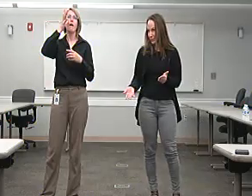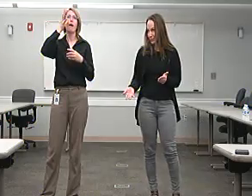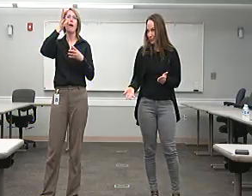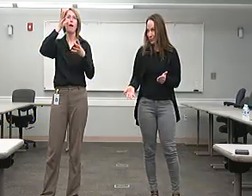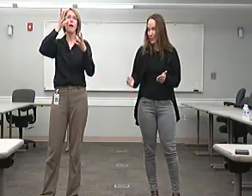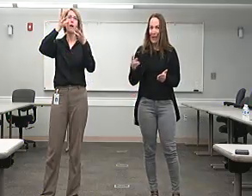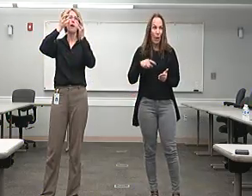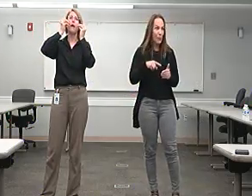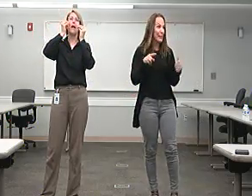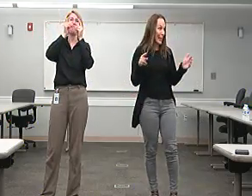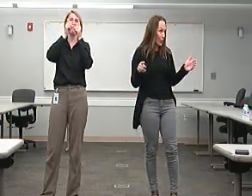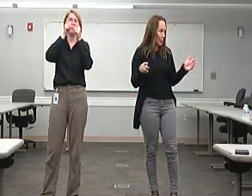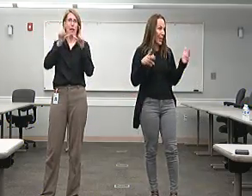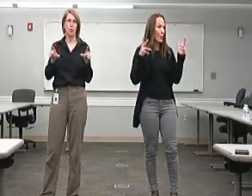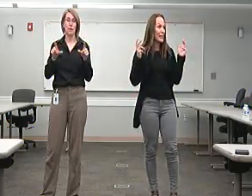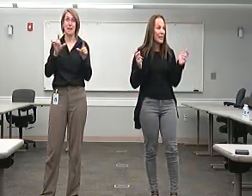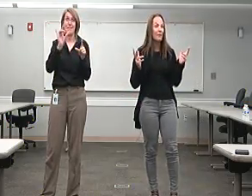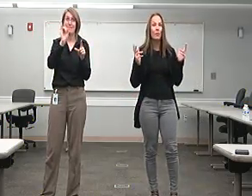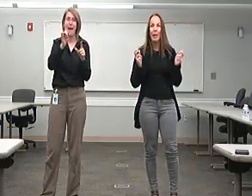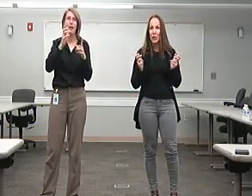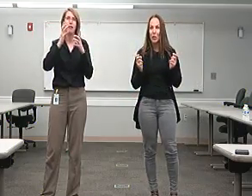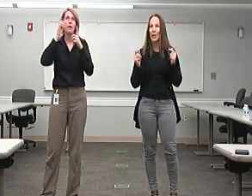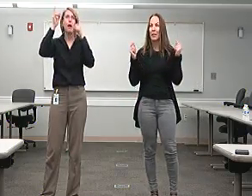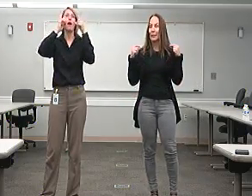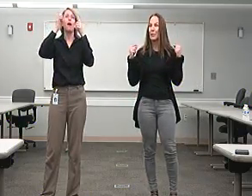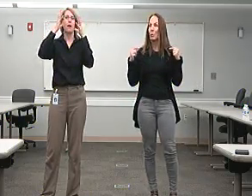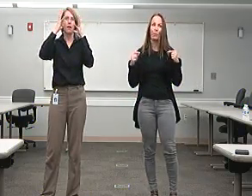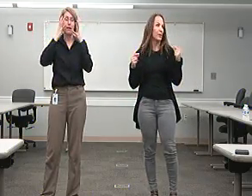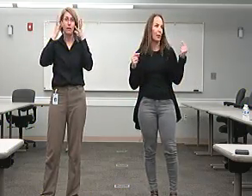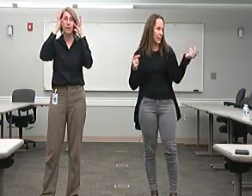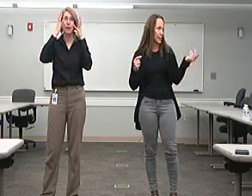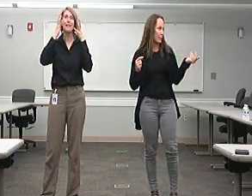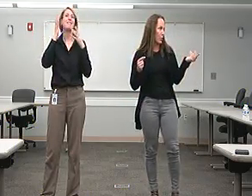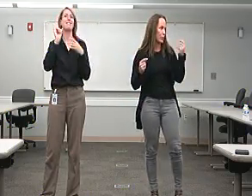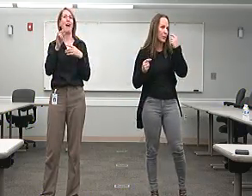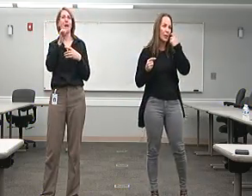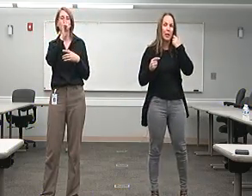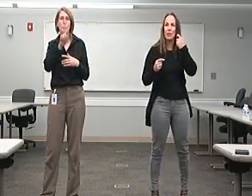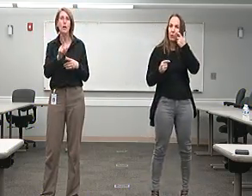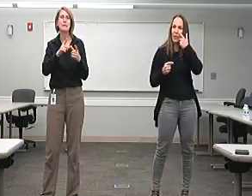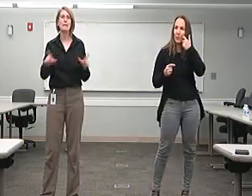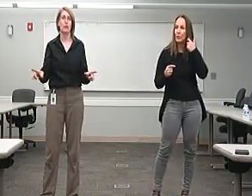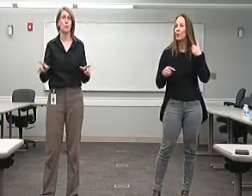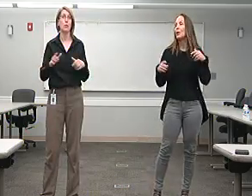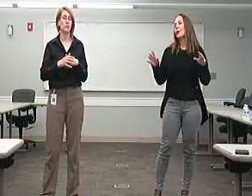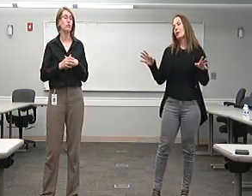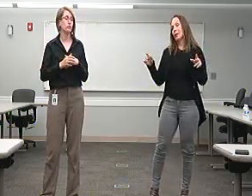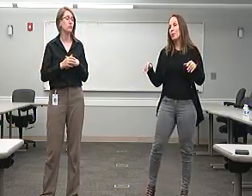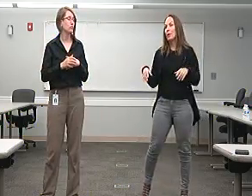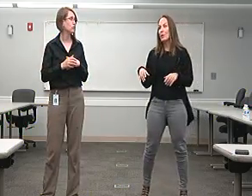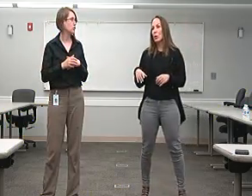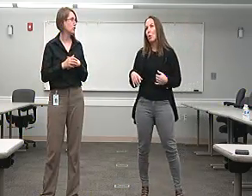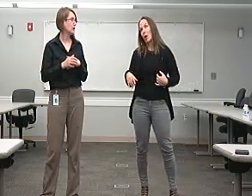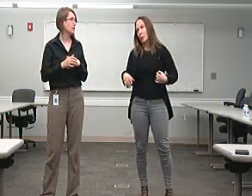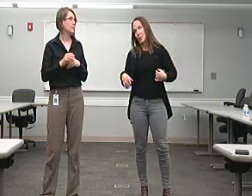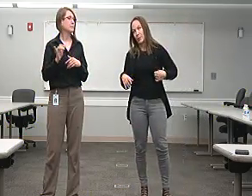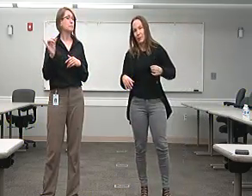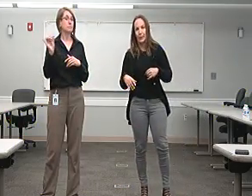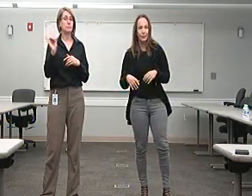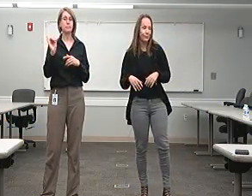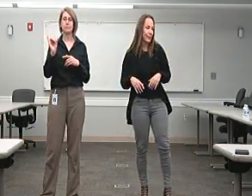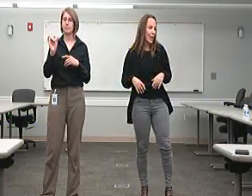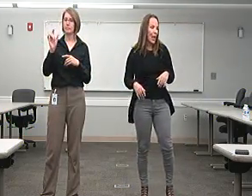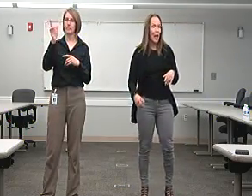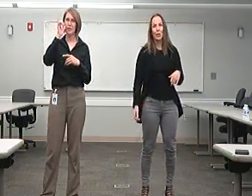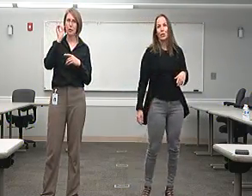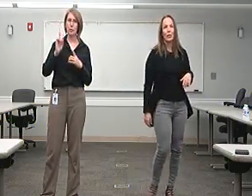was language. That was information that Leah's brain was like, this is important. It's what people do. Leah would also walk up to people and